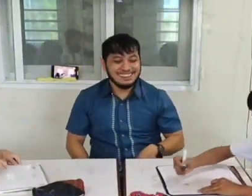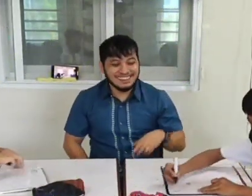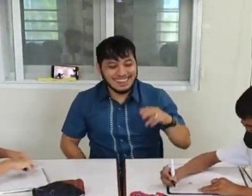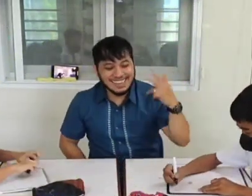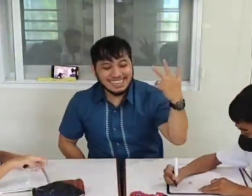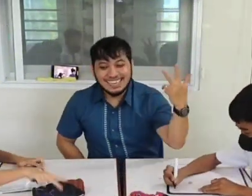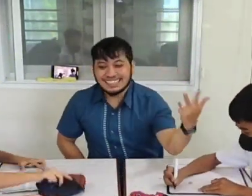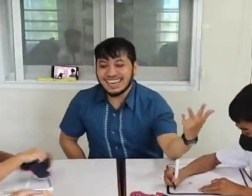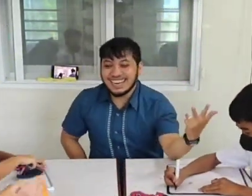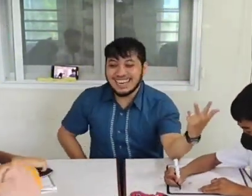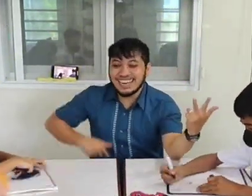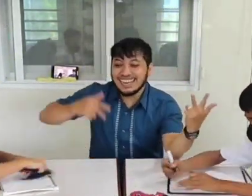One, two,